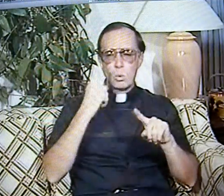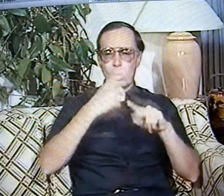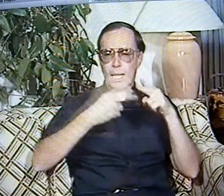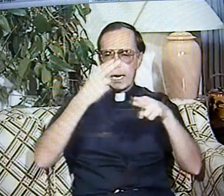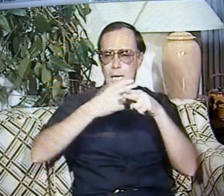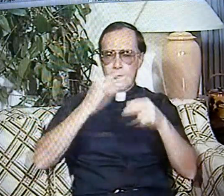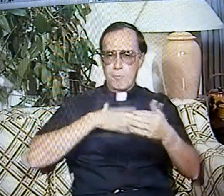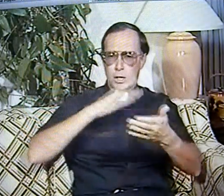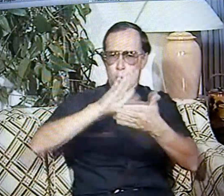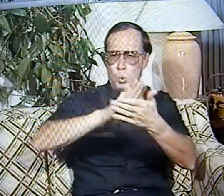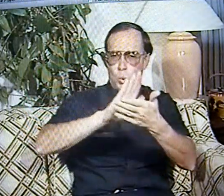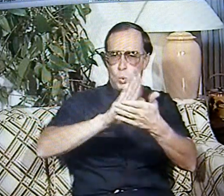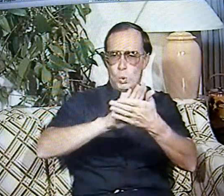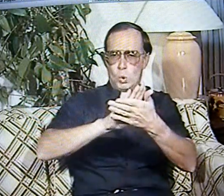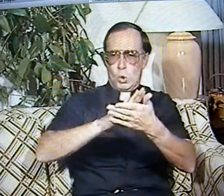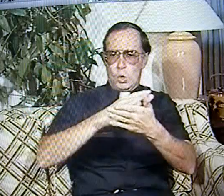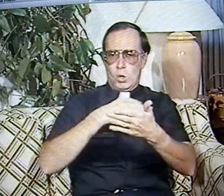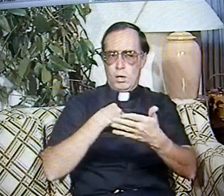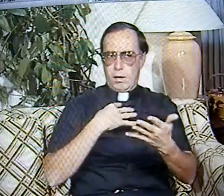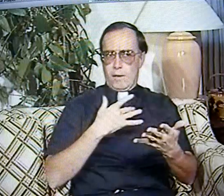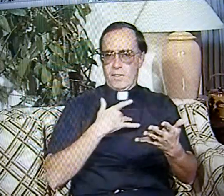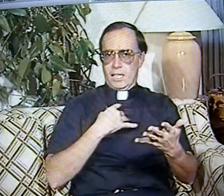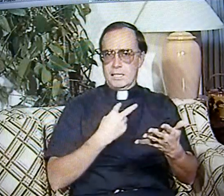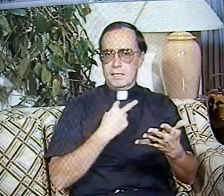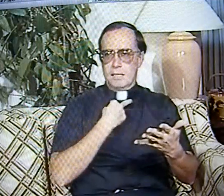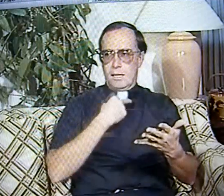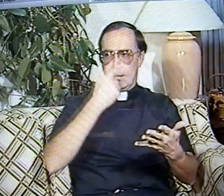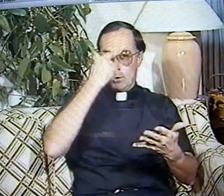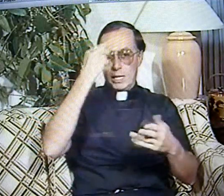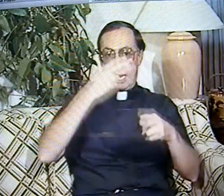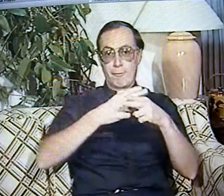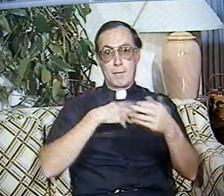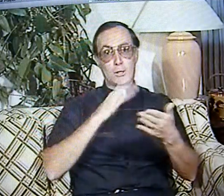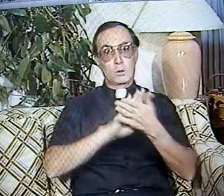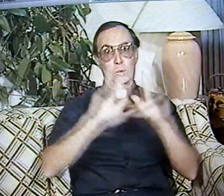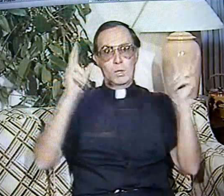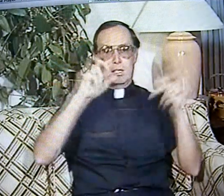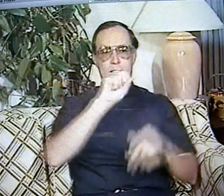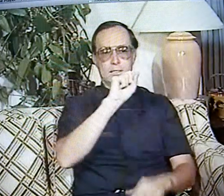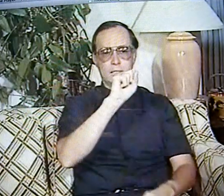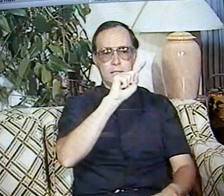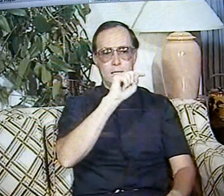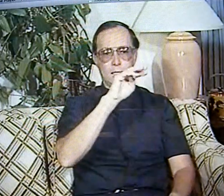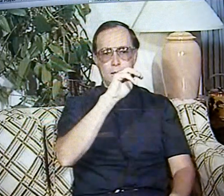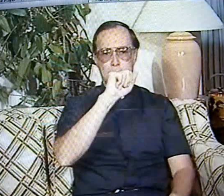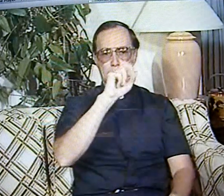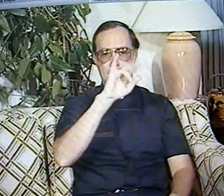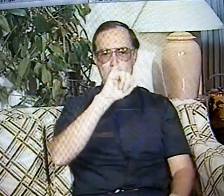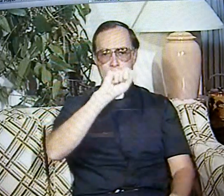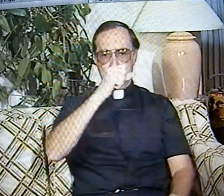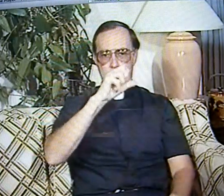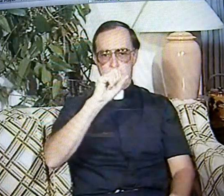they needed priests. I told them, they asked the name of my school, and then I realized there was a